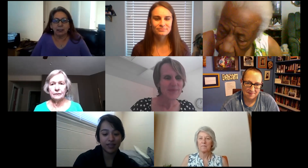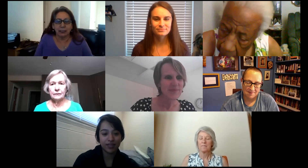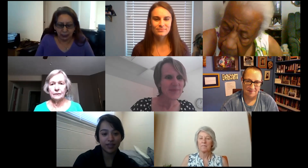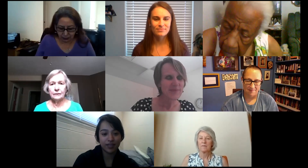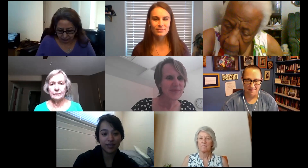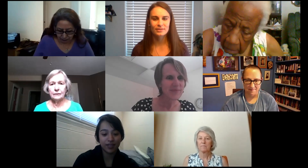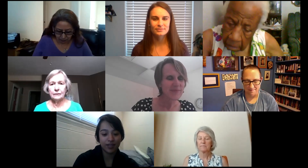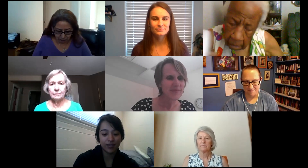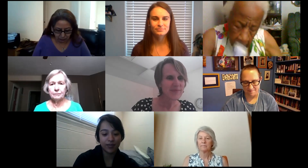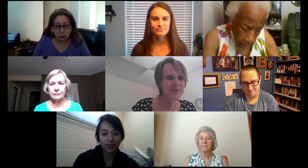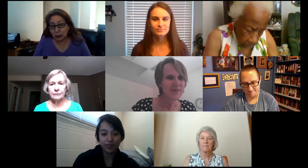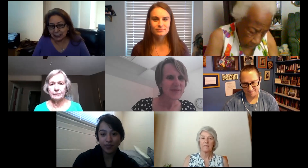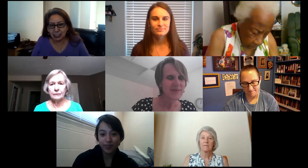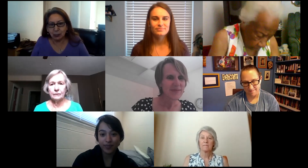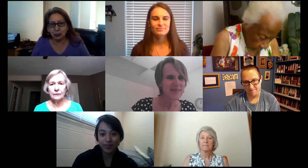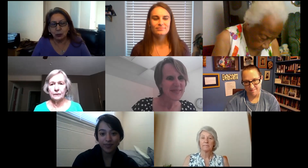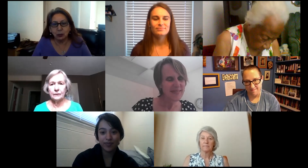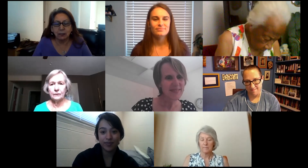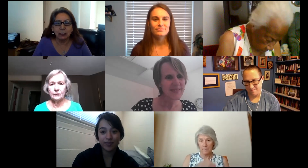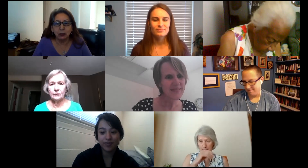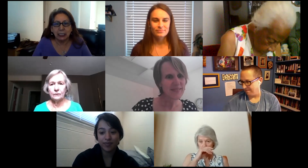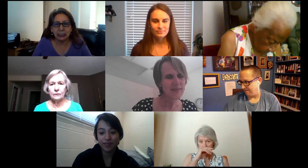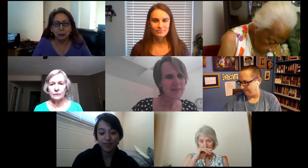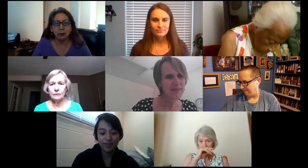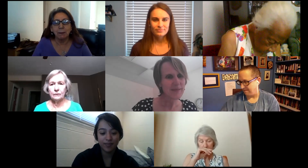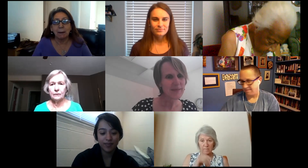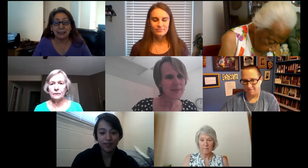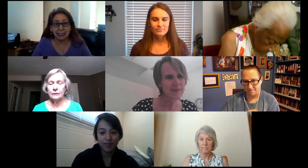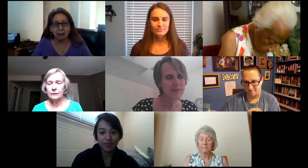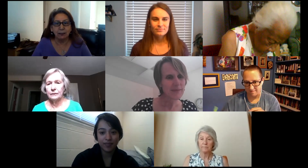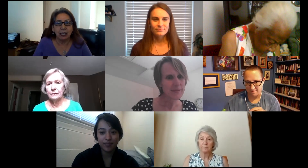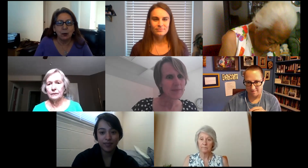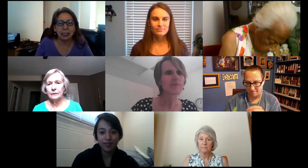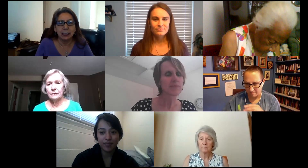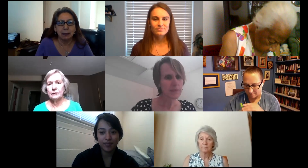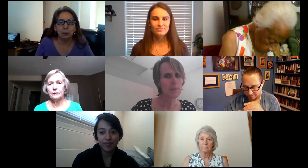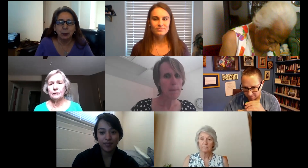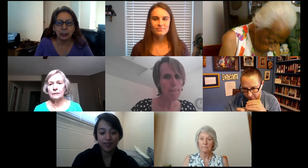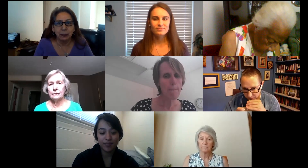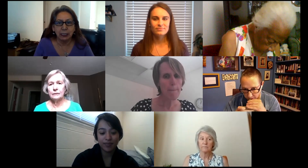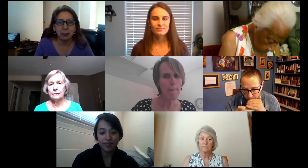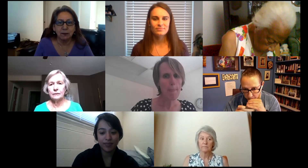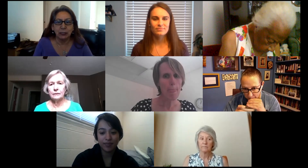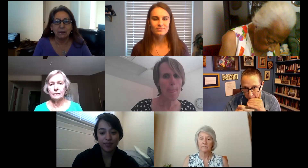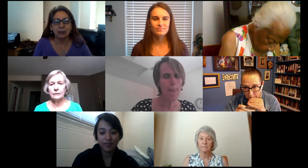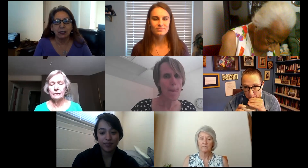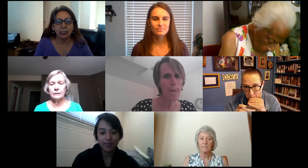this little presentation to give you a little testimony about myself, how I ended up working for the Commission for Deaf and Hard of